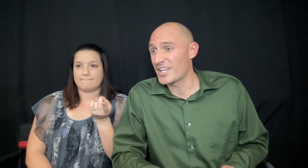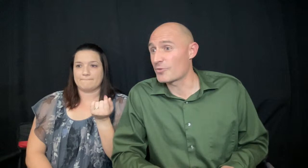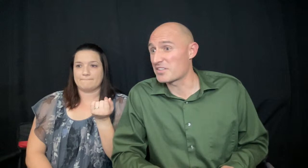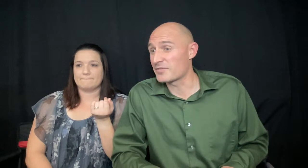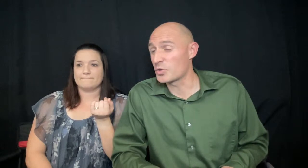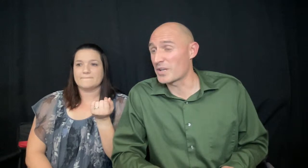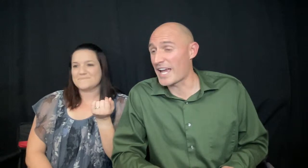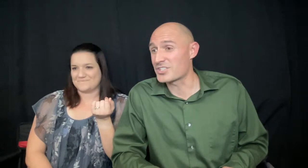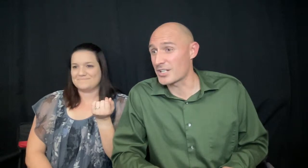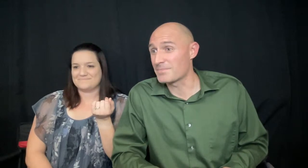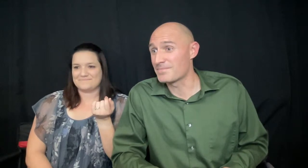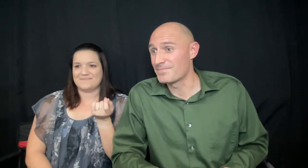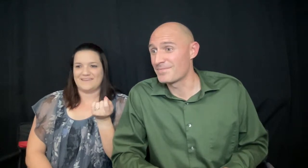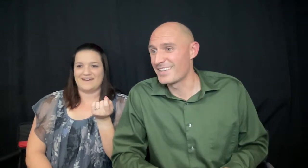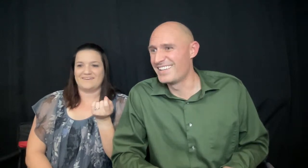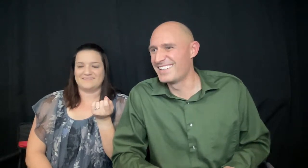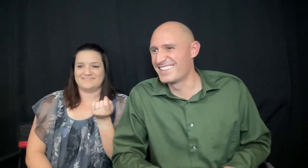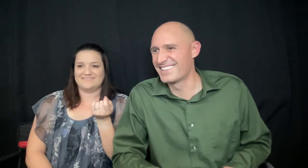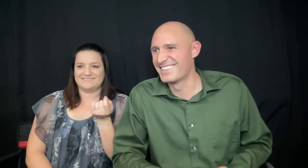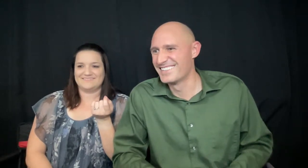rest of you will catch up. Yeah.